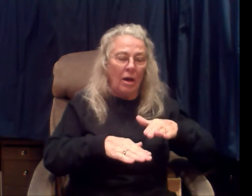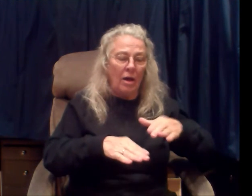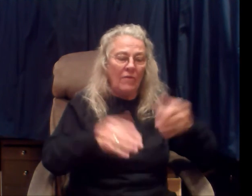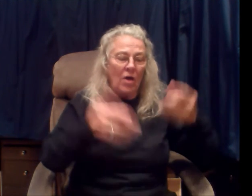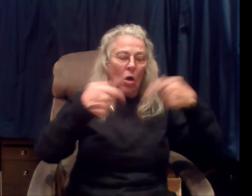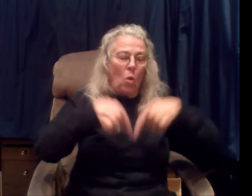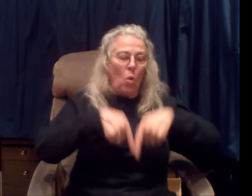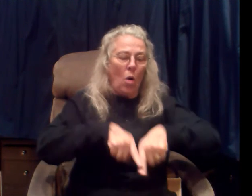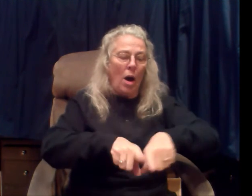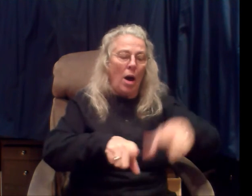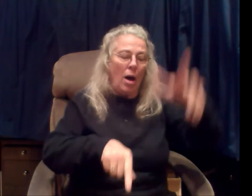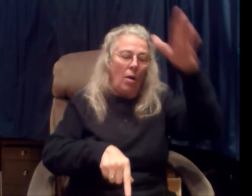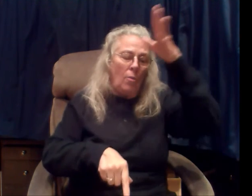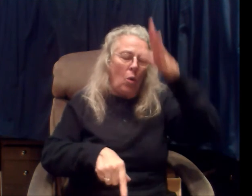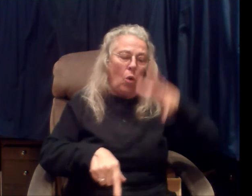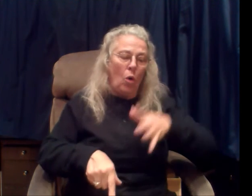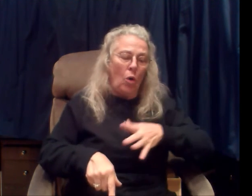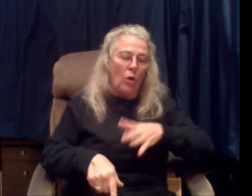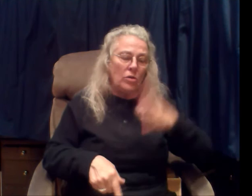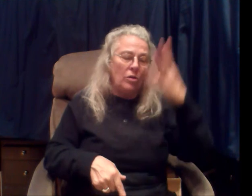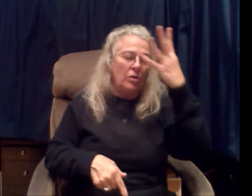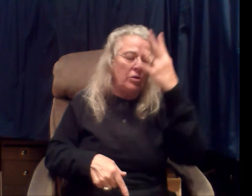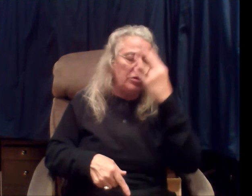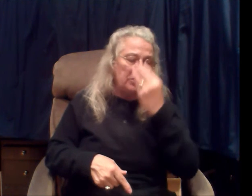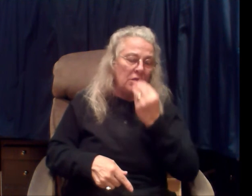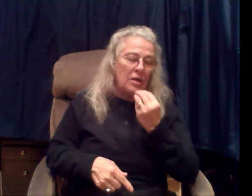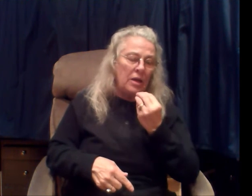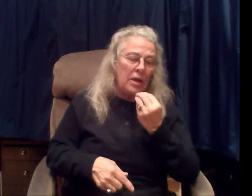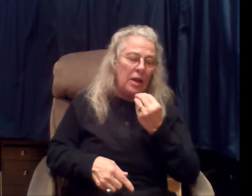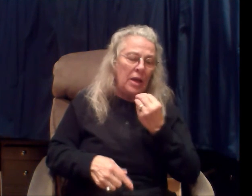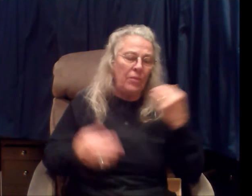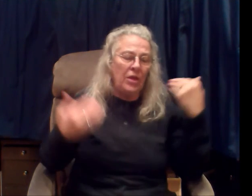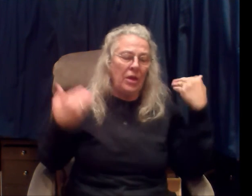above. While mortals sleep, the